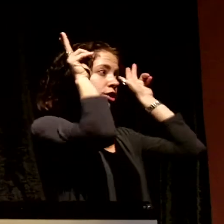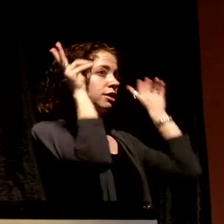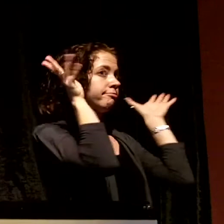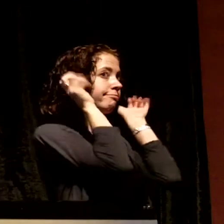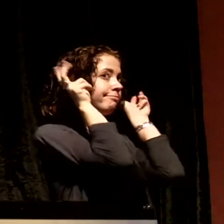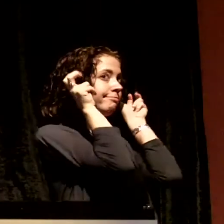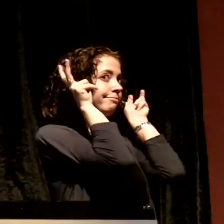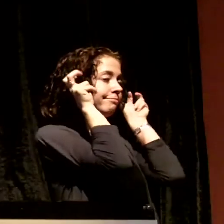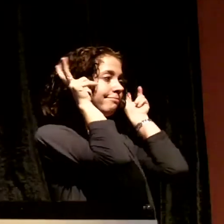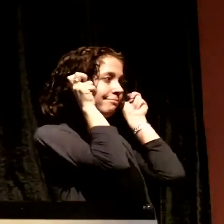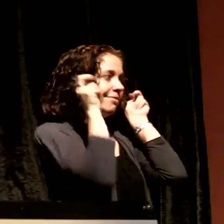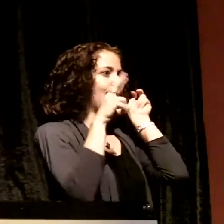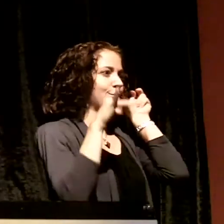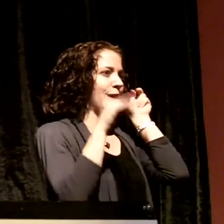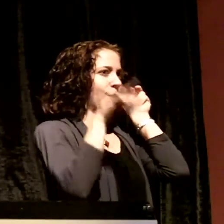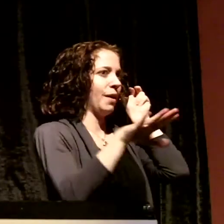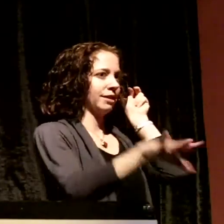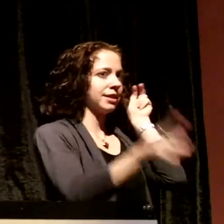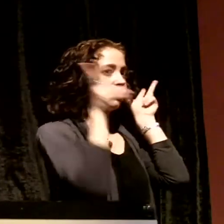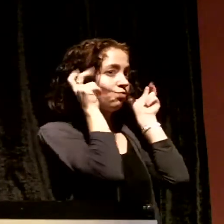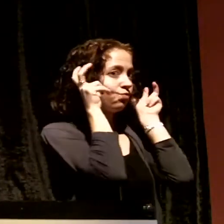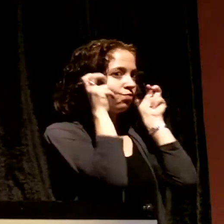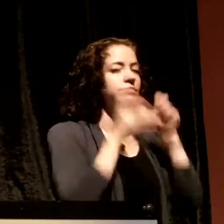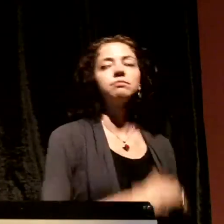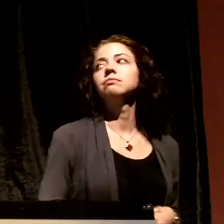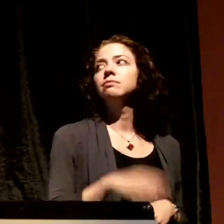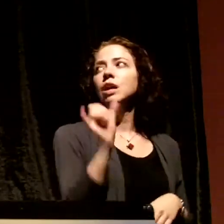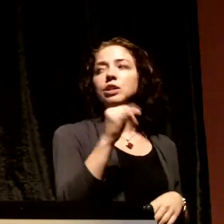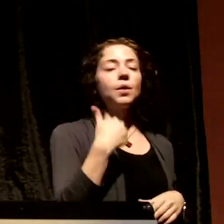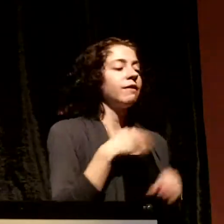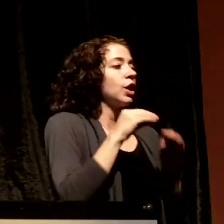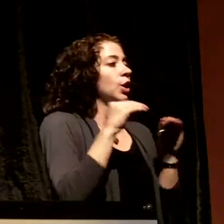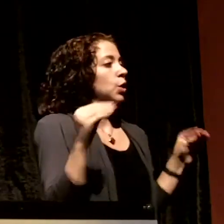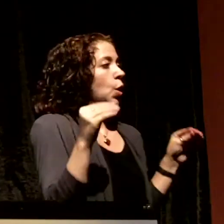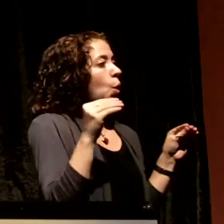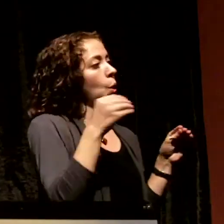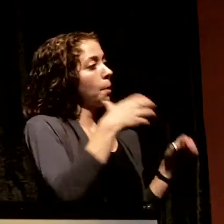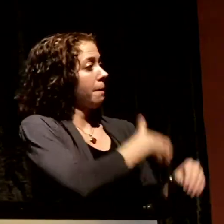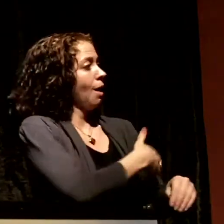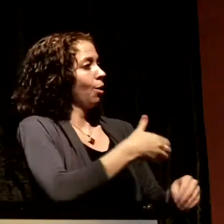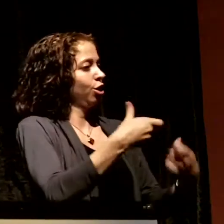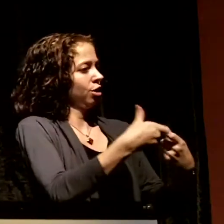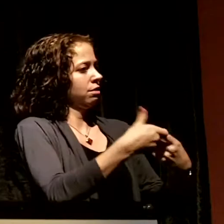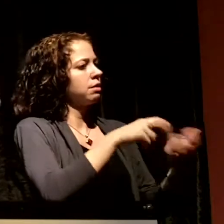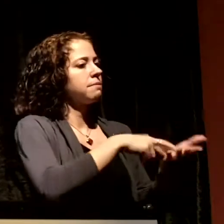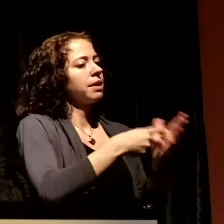radio waves being sent at them. And they have no power, so they're asleep.